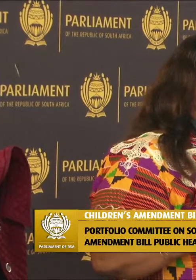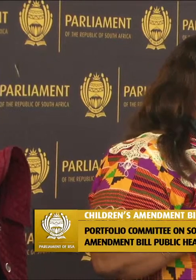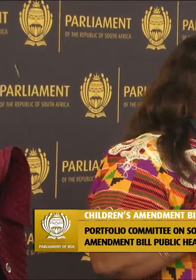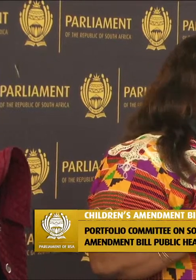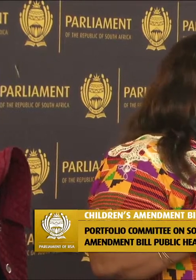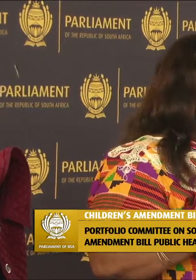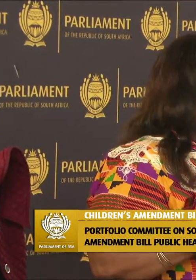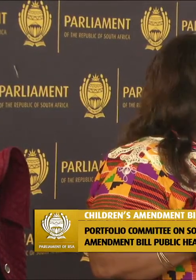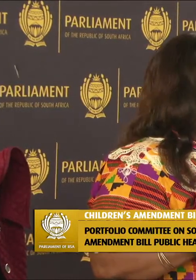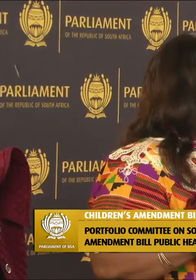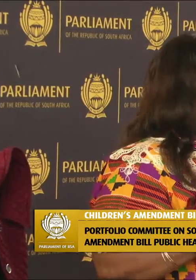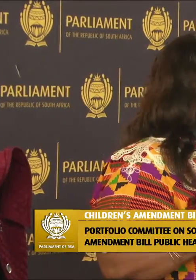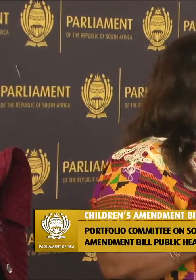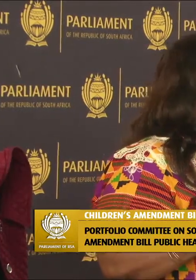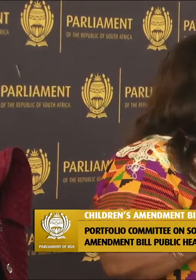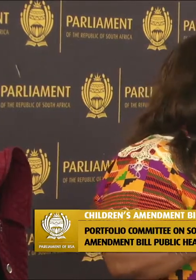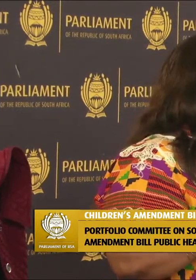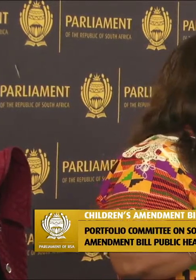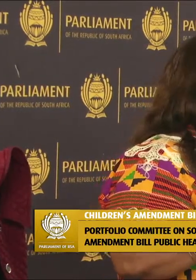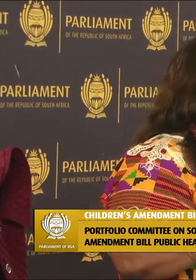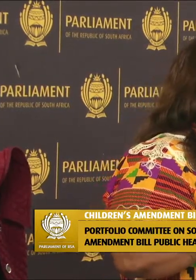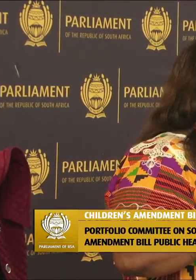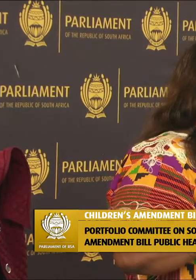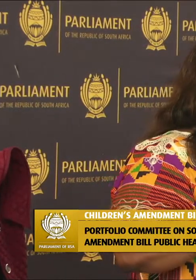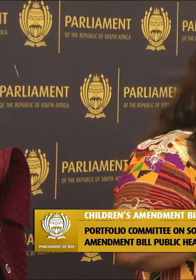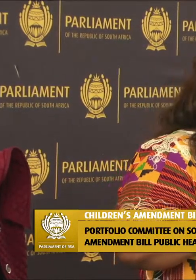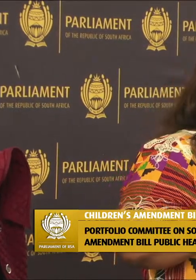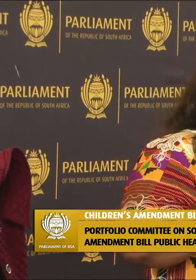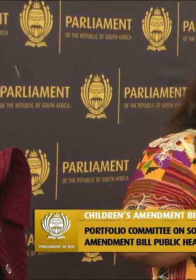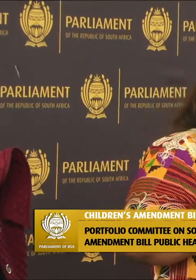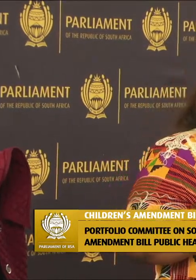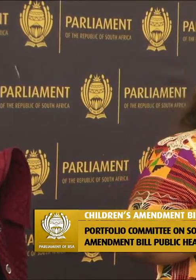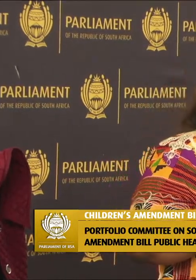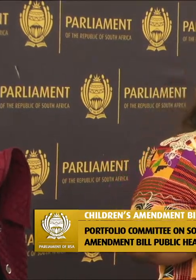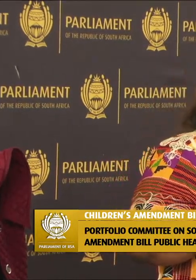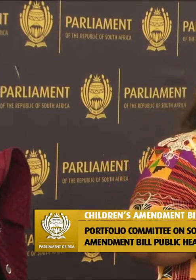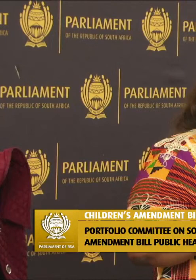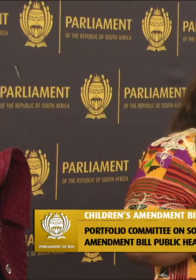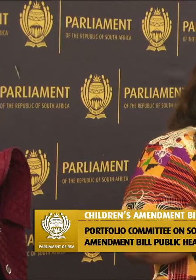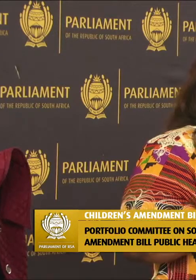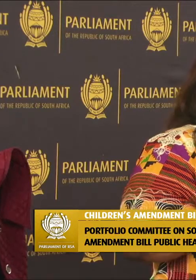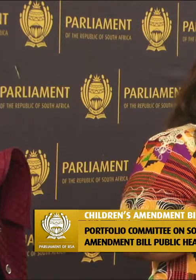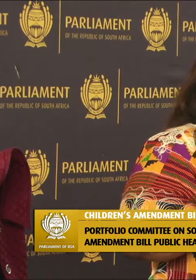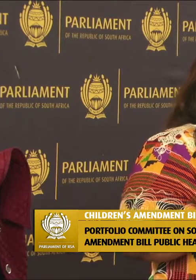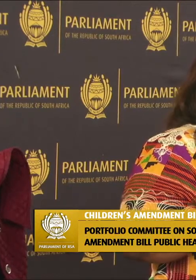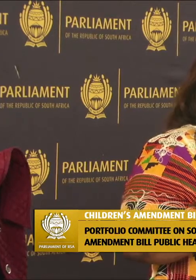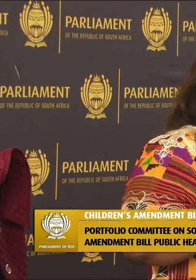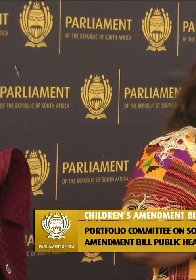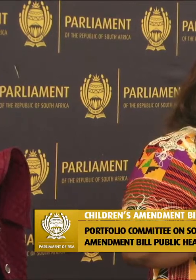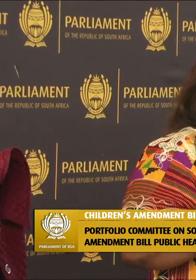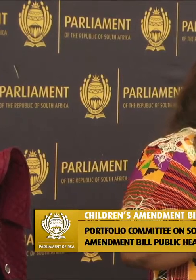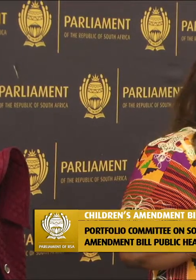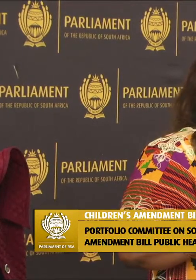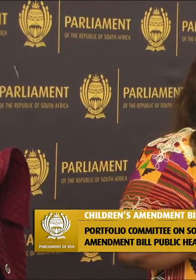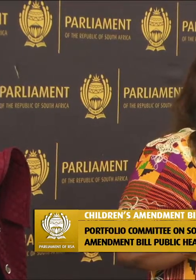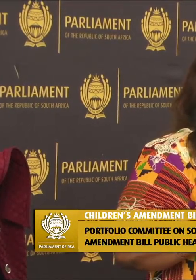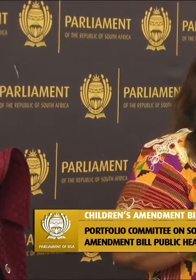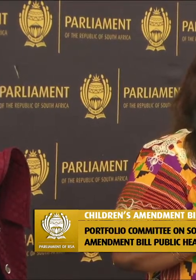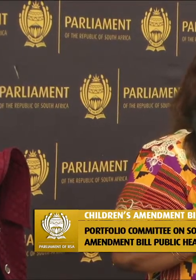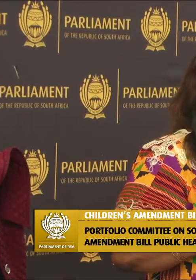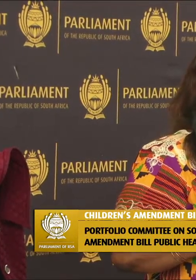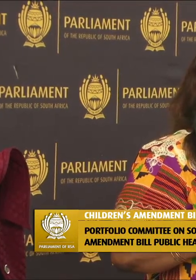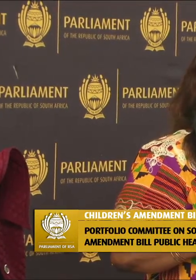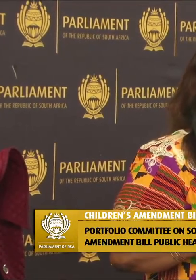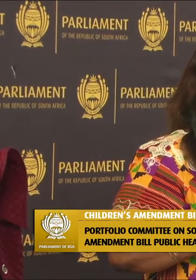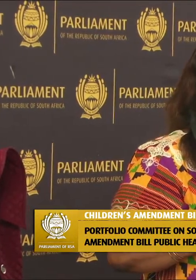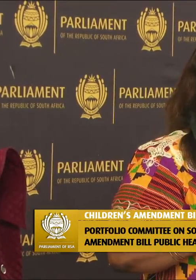I've already done the greeting to all of us that are here, and also would like